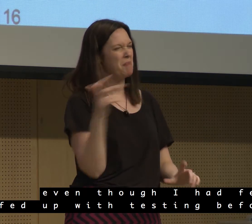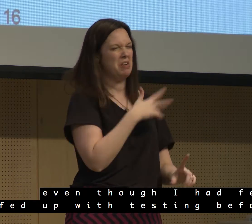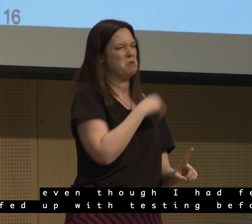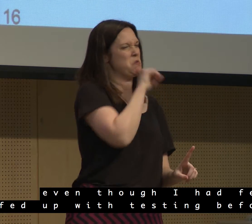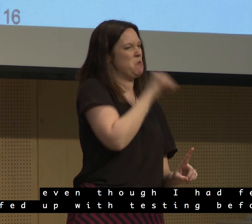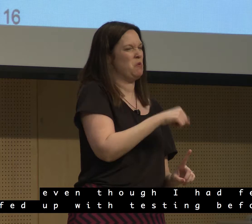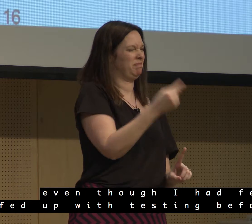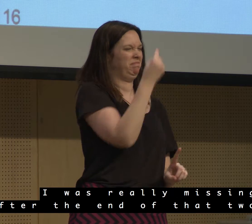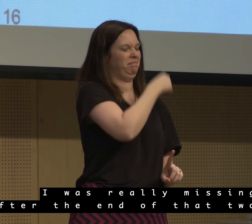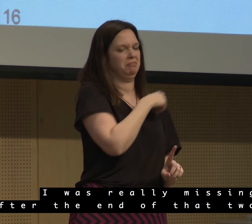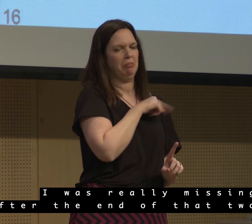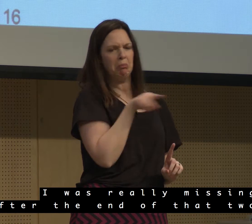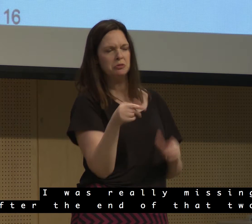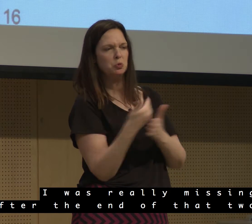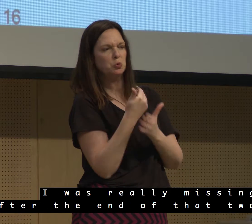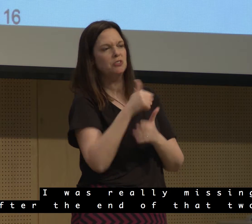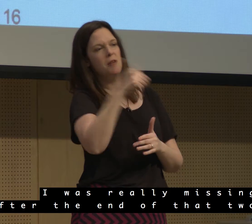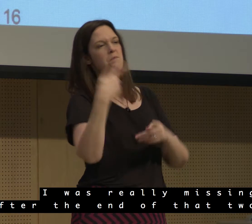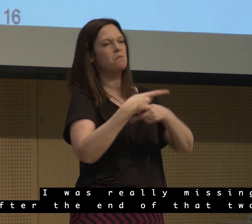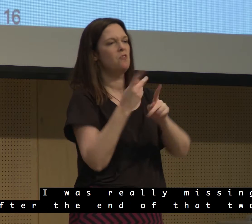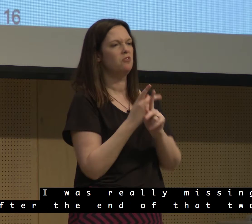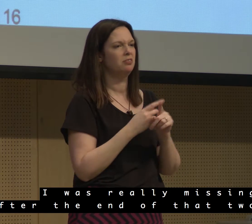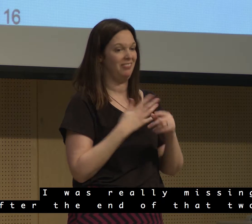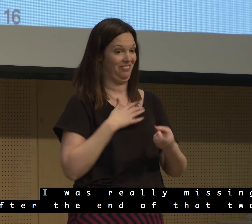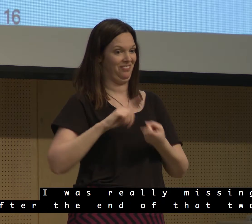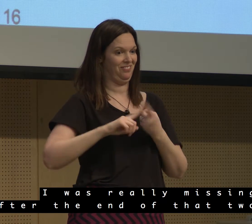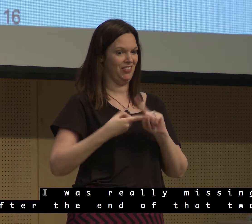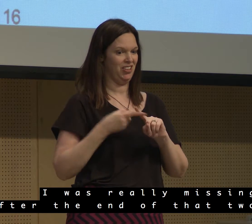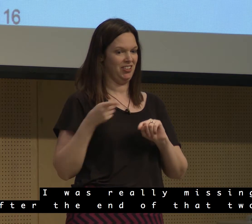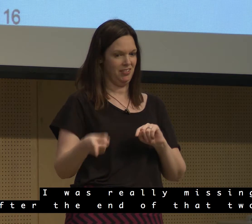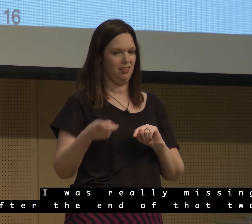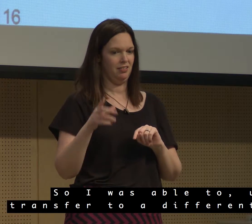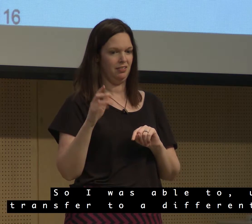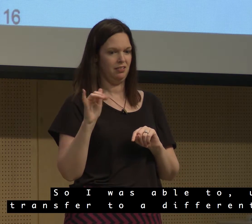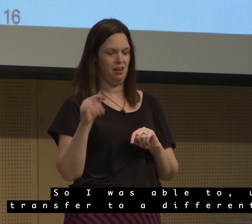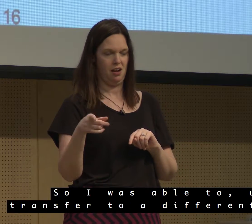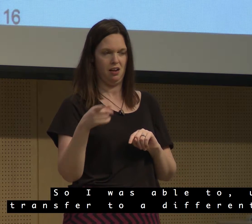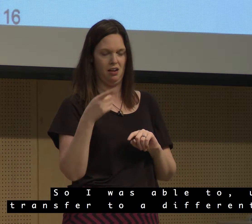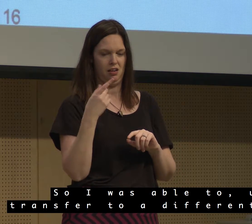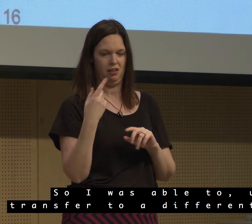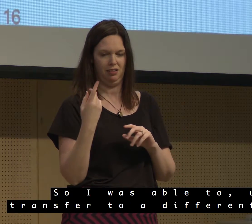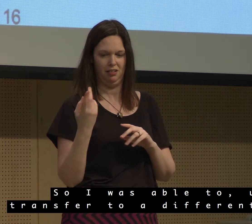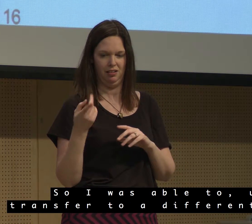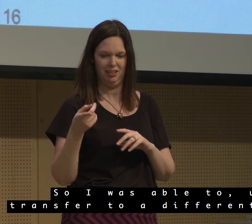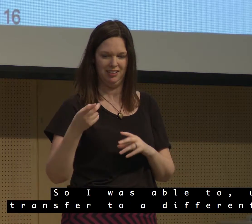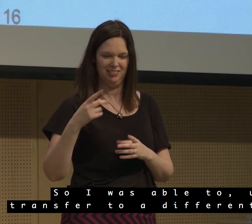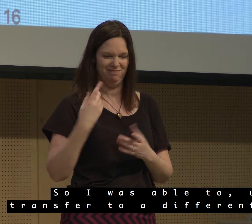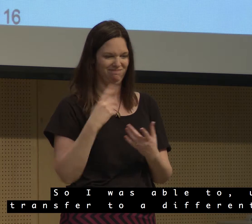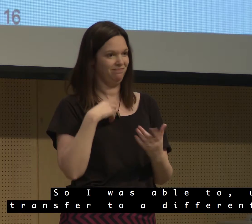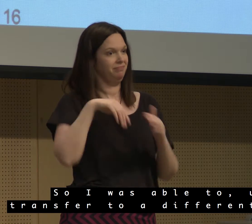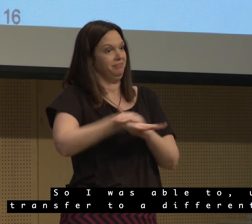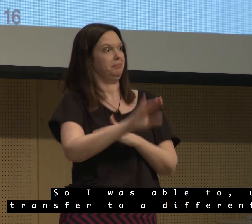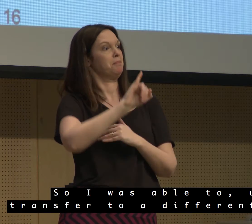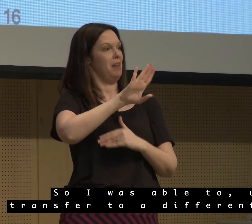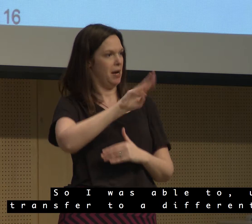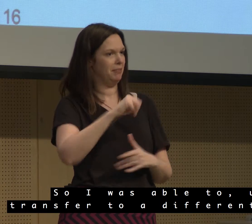testing beforehand, I was really missing it after the end of that 2 years. So I was able to transfer to a different